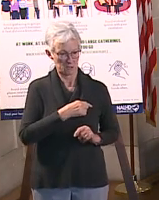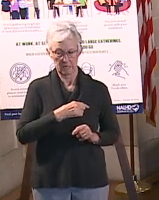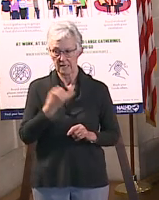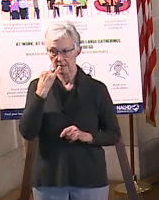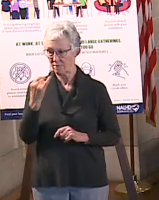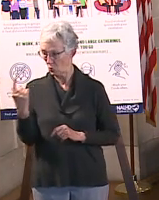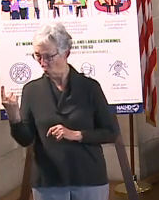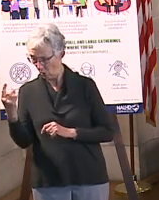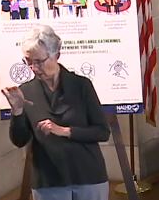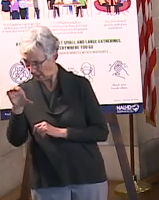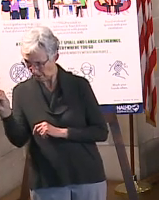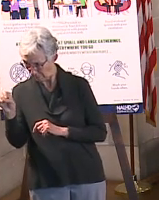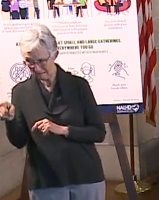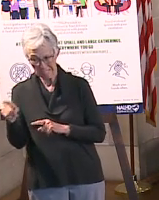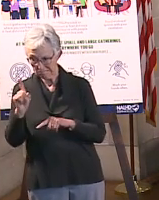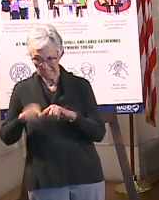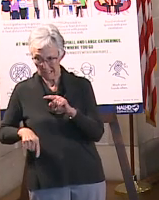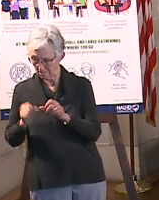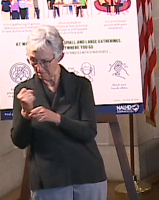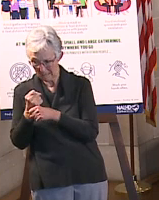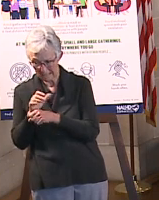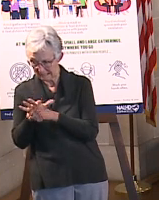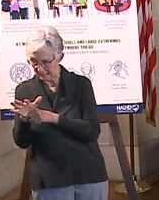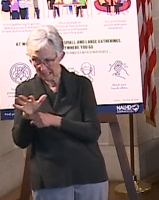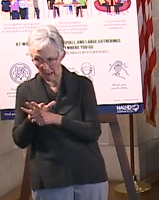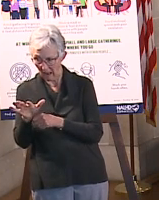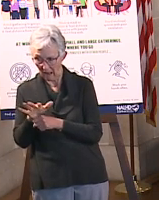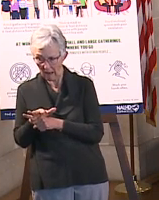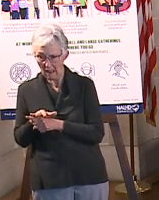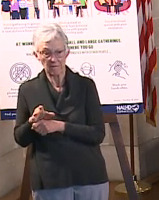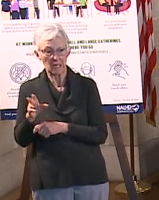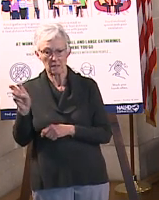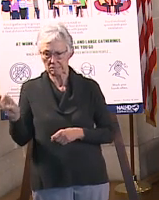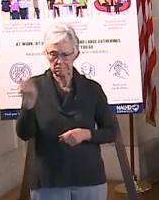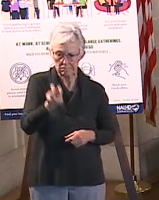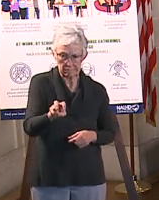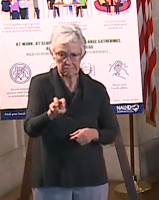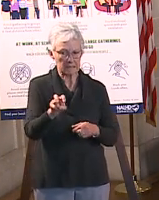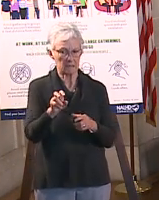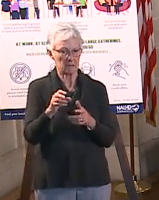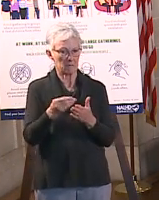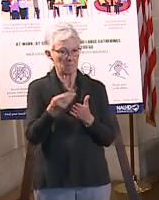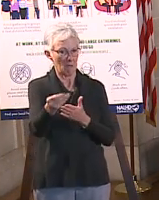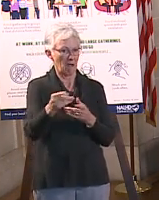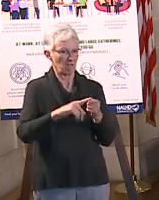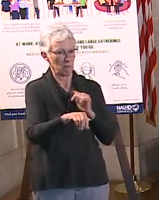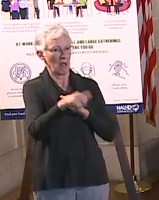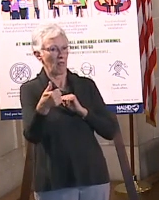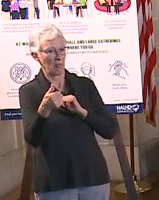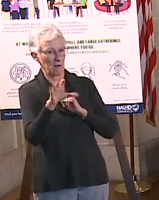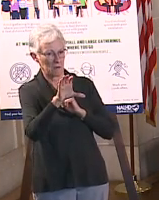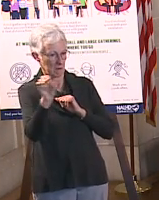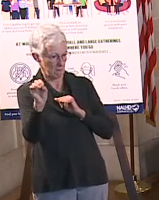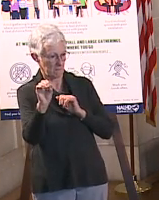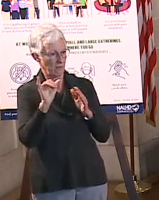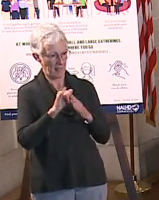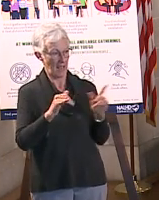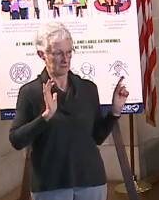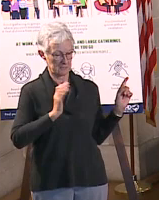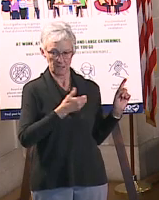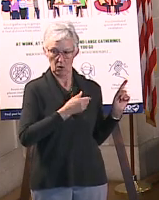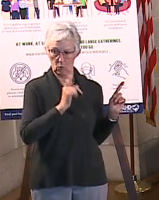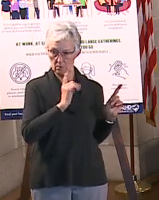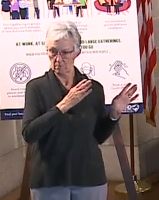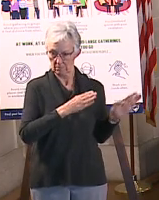providing the dosages you thought they're going to provide, you can work on relying on the other ones as well. That's kind of the strategy the administration has taken